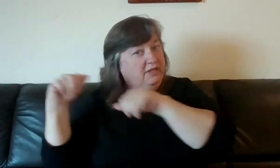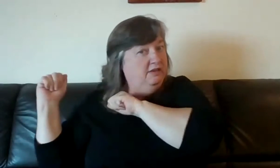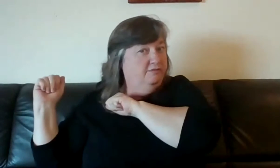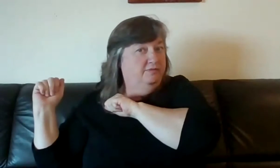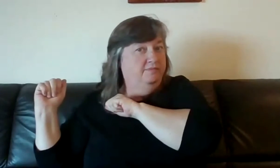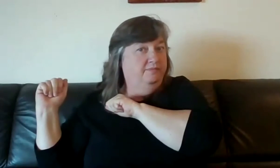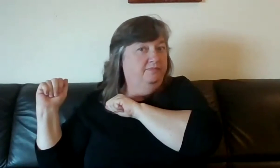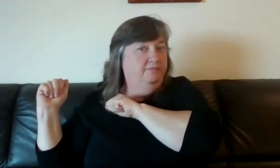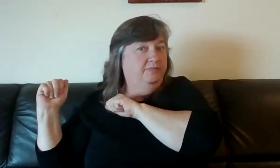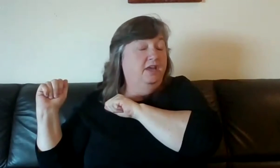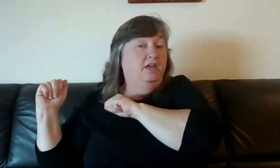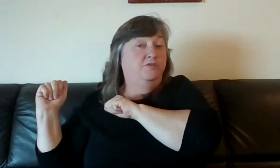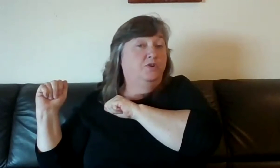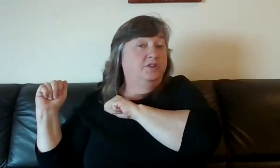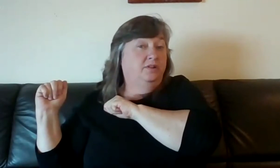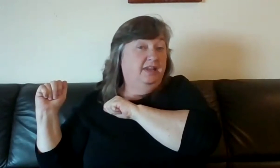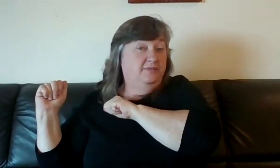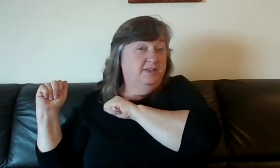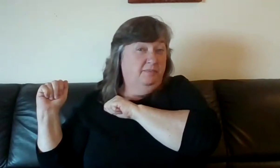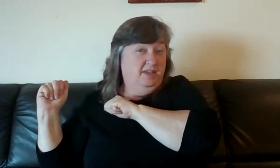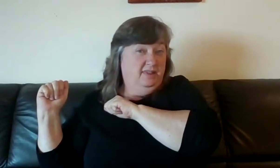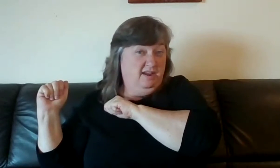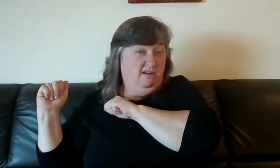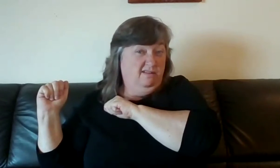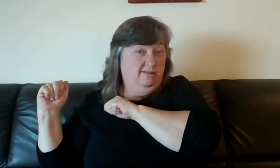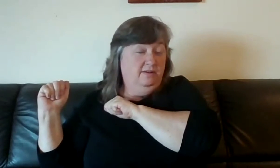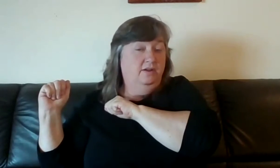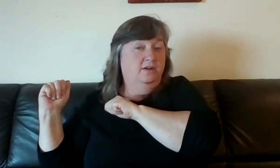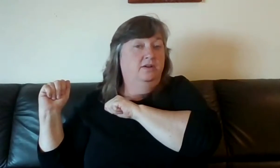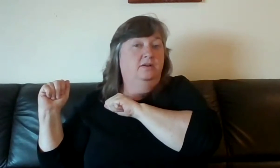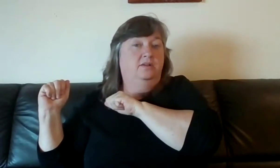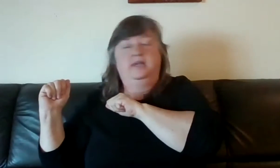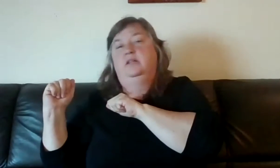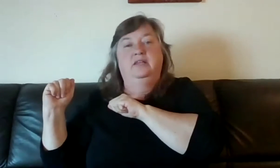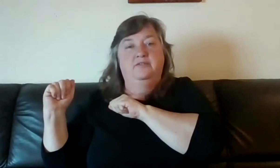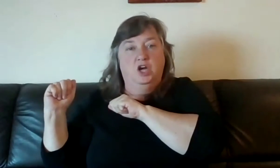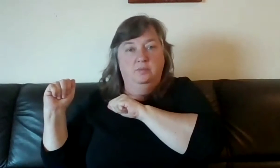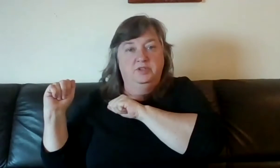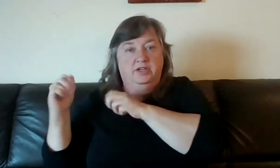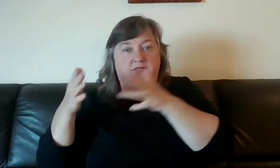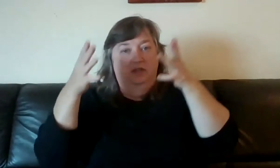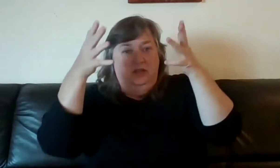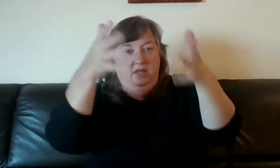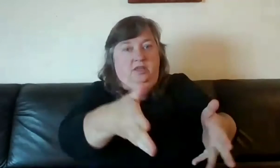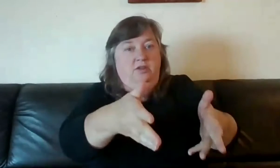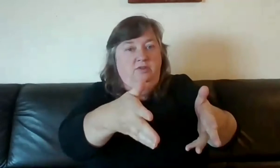Leave. If you're going to leave something there, like leave an object, you leave